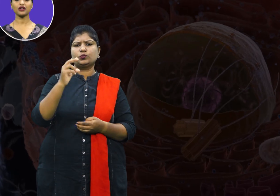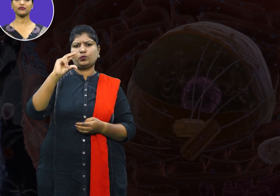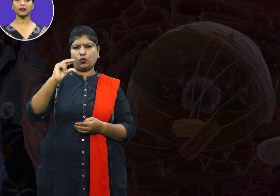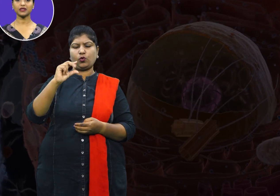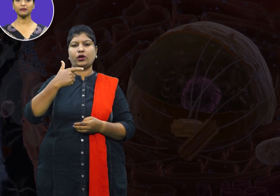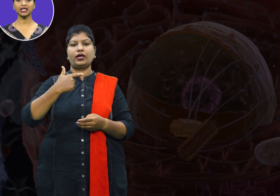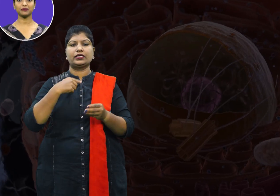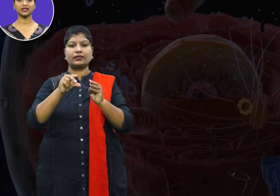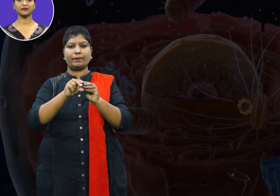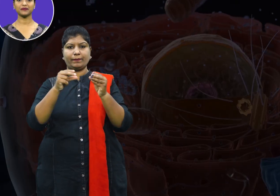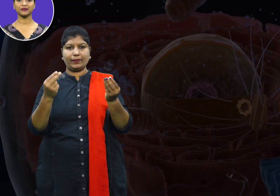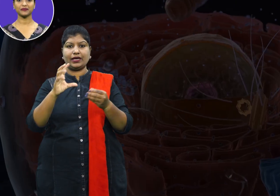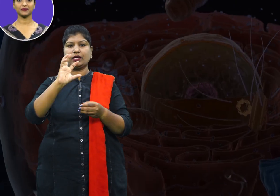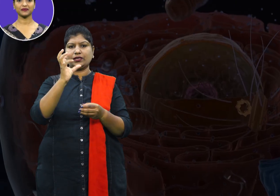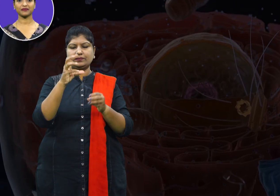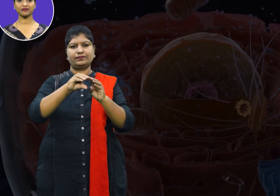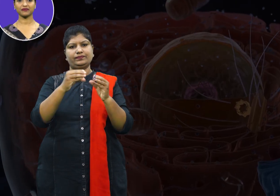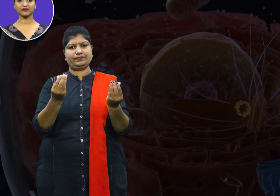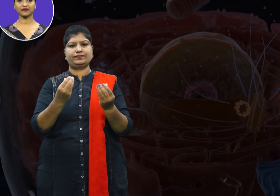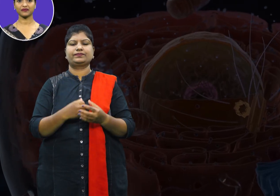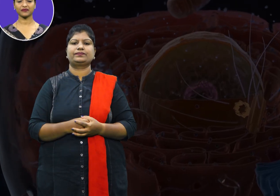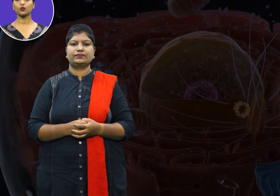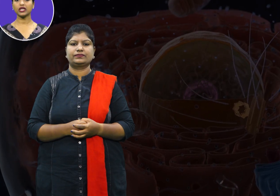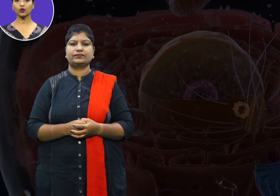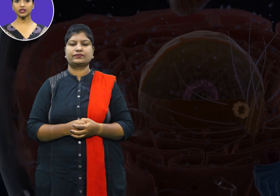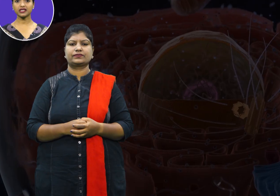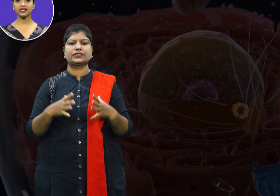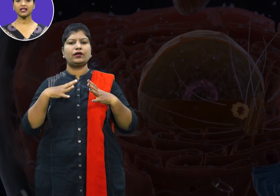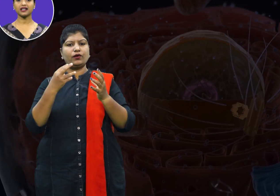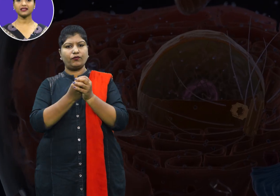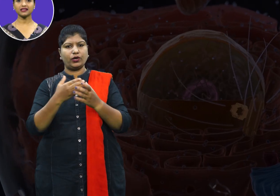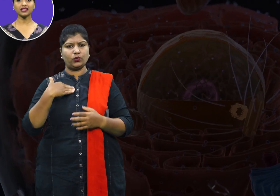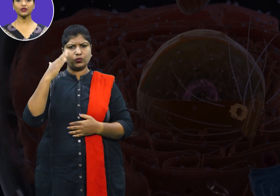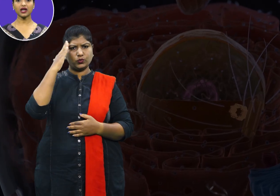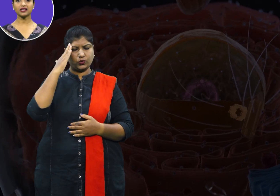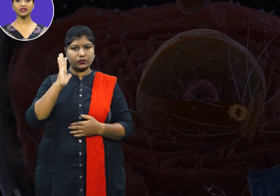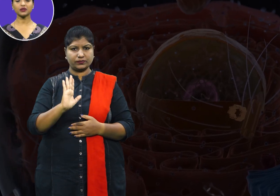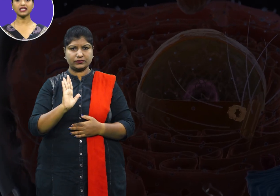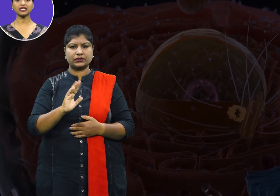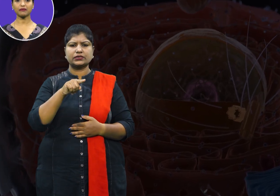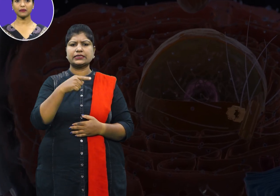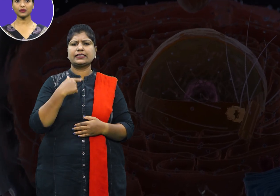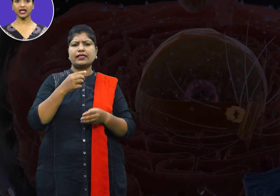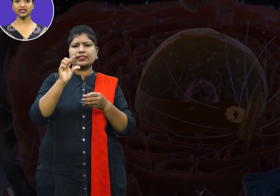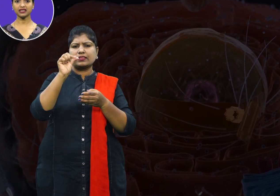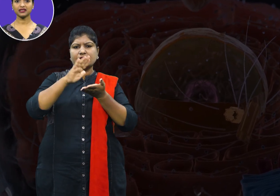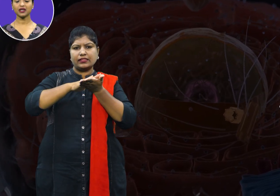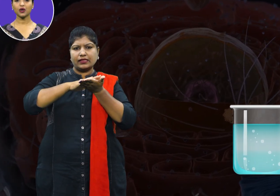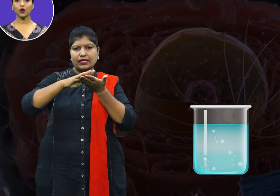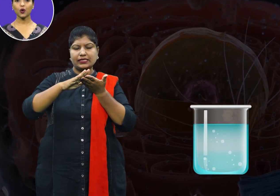portion from the bulb. We notice a thin translucent